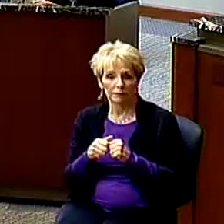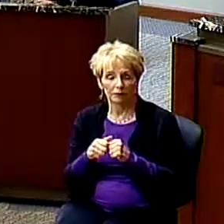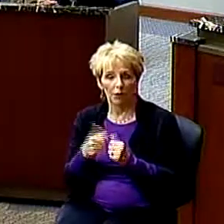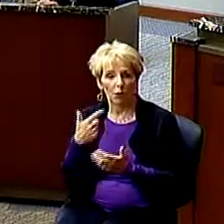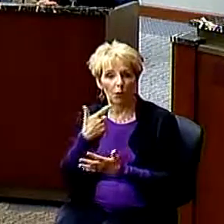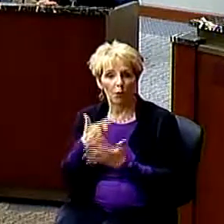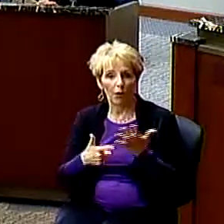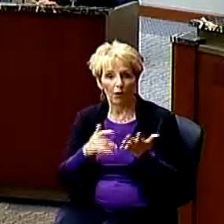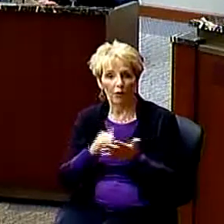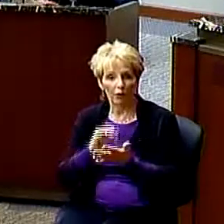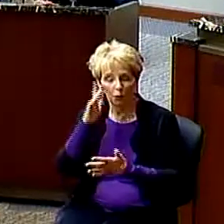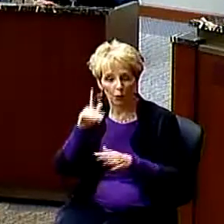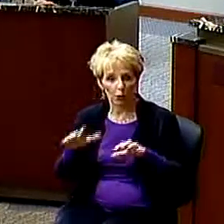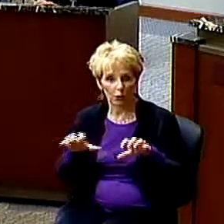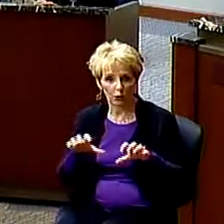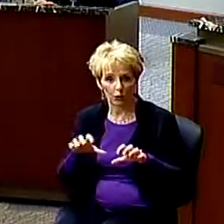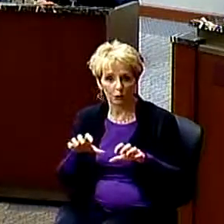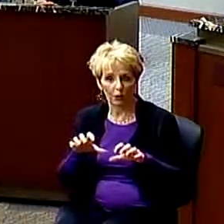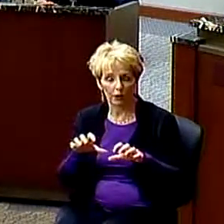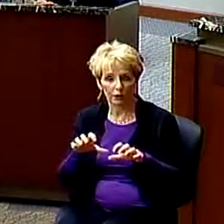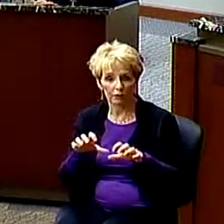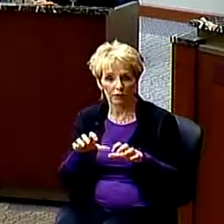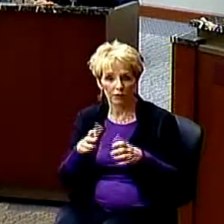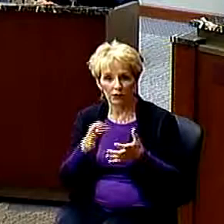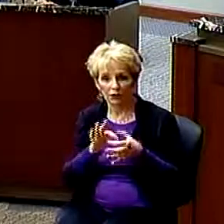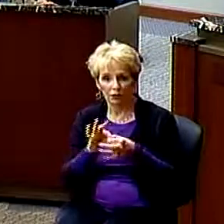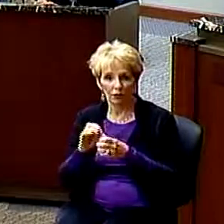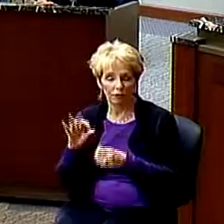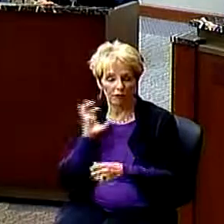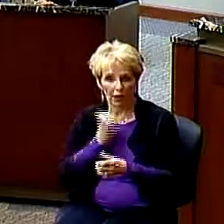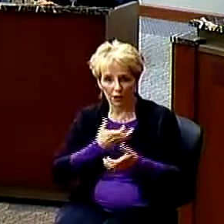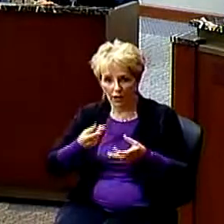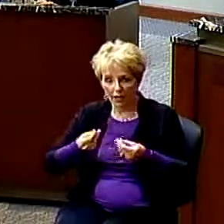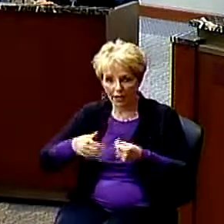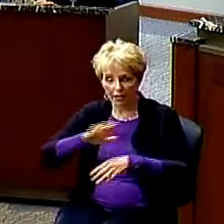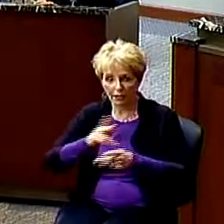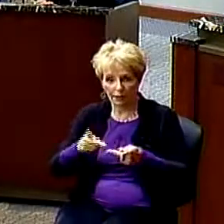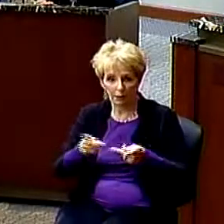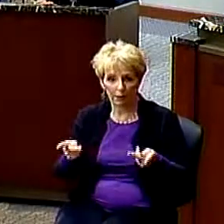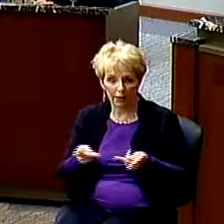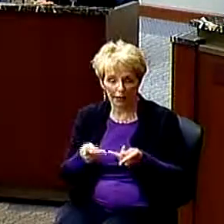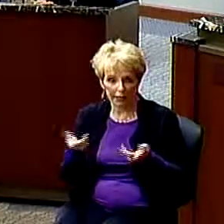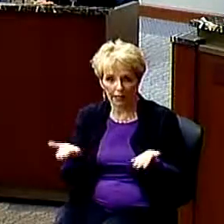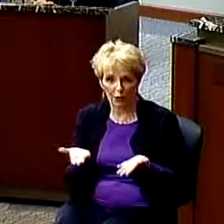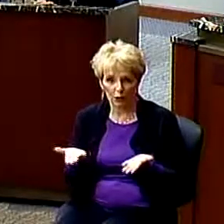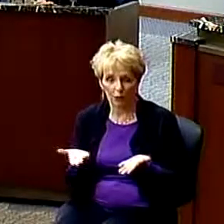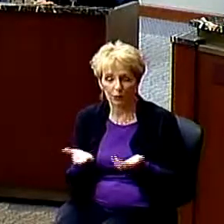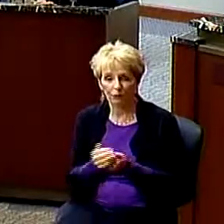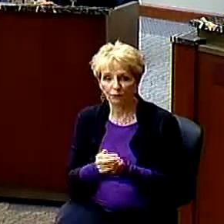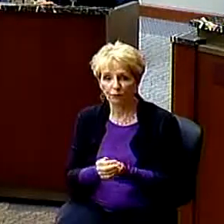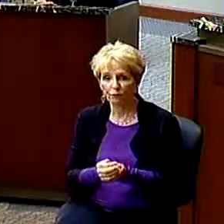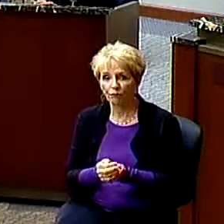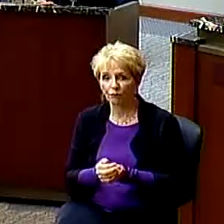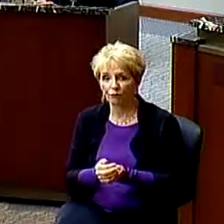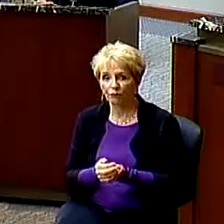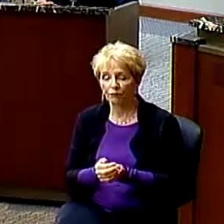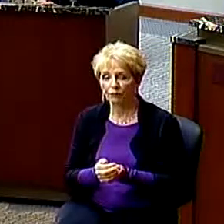and what that's going to do in terms of our land and our place here. And